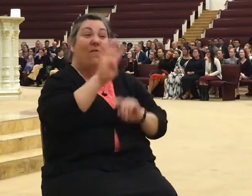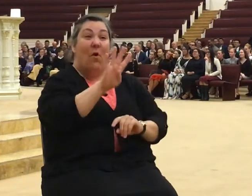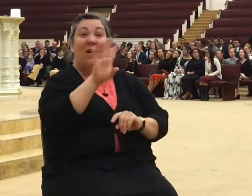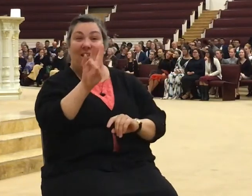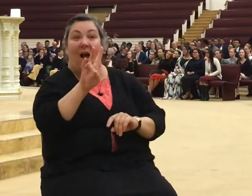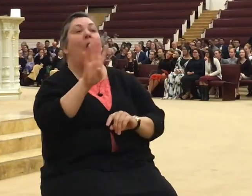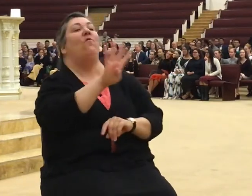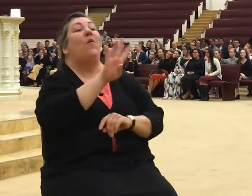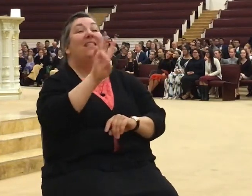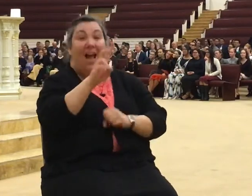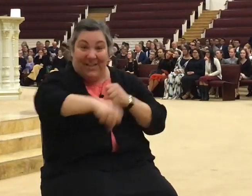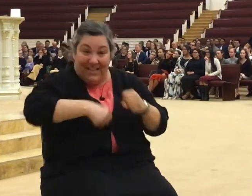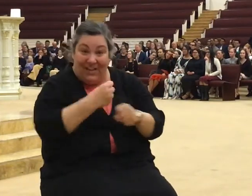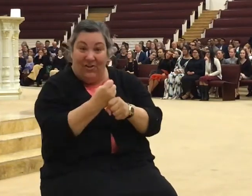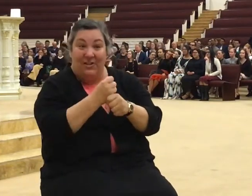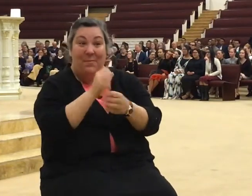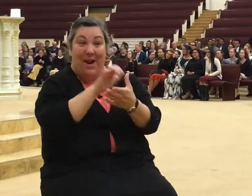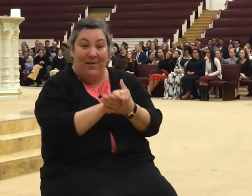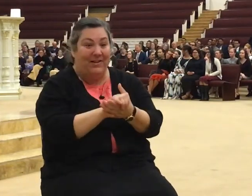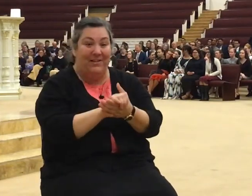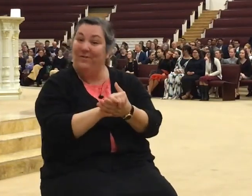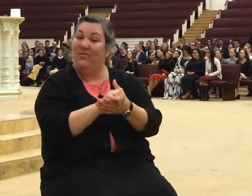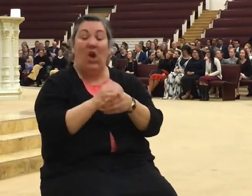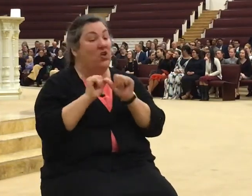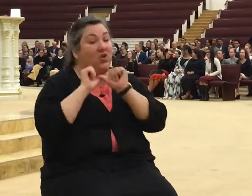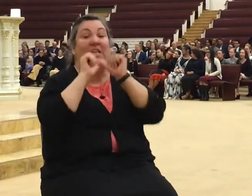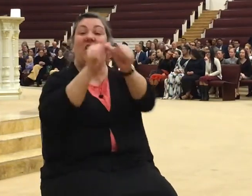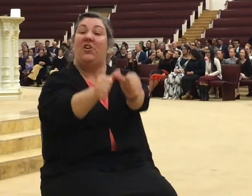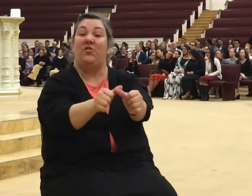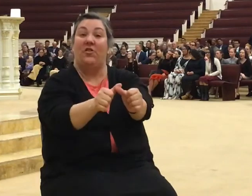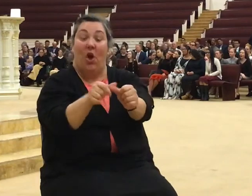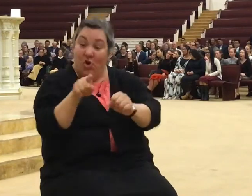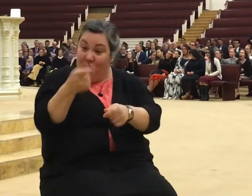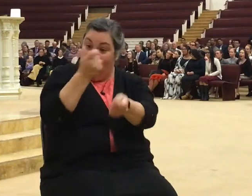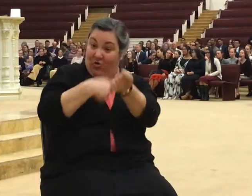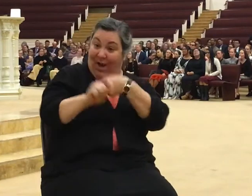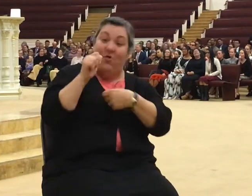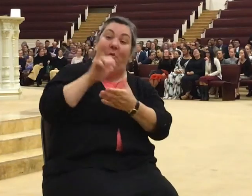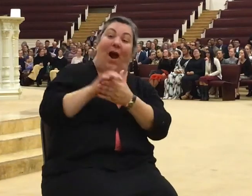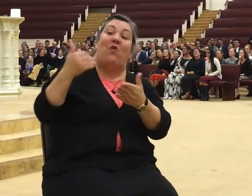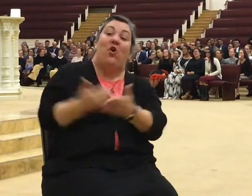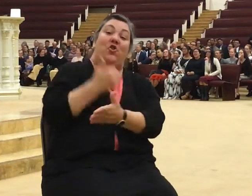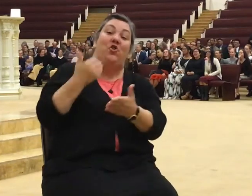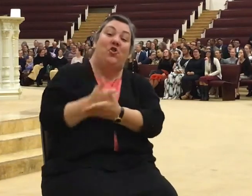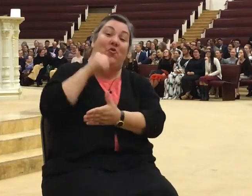47 years you worked through it. Are you trading her in on a new model?